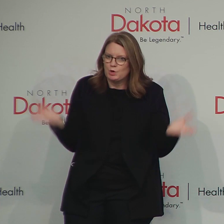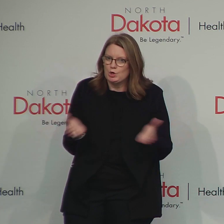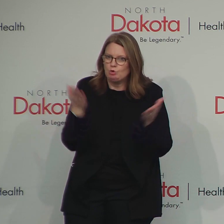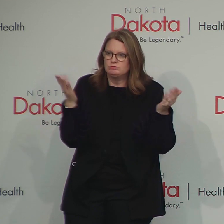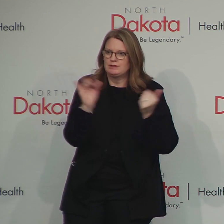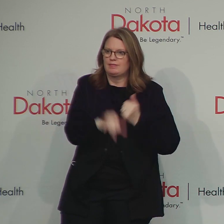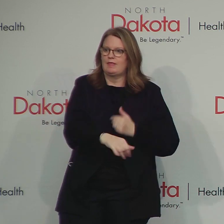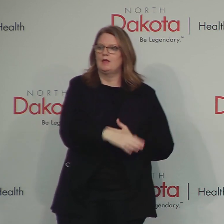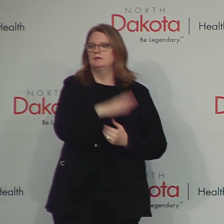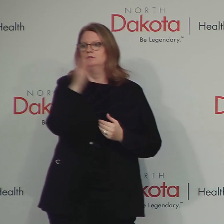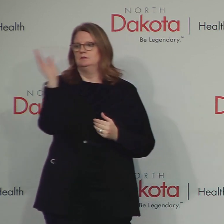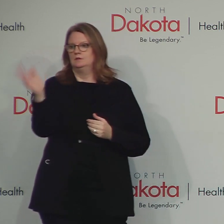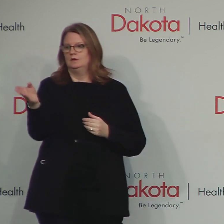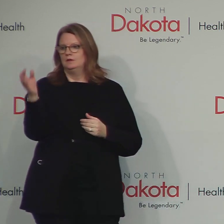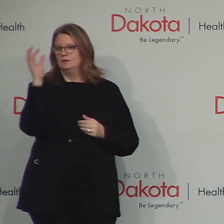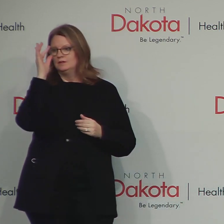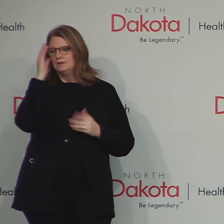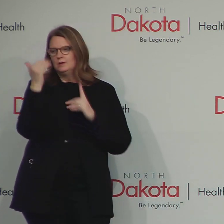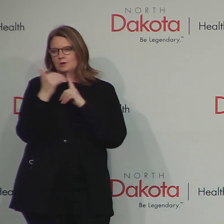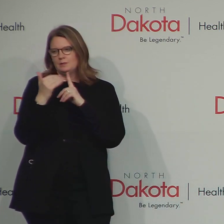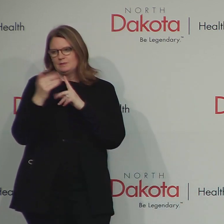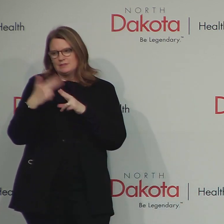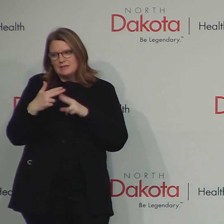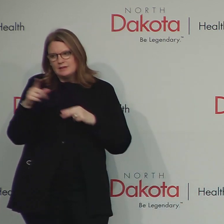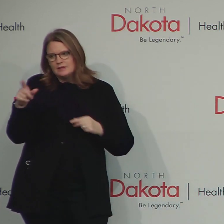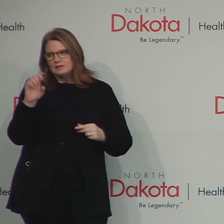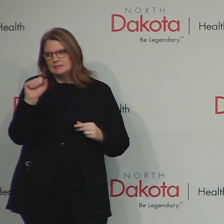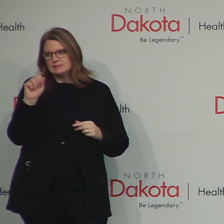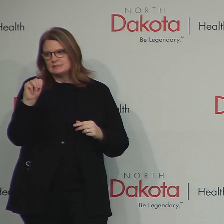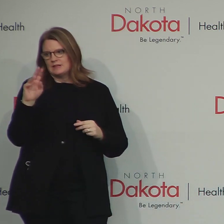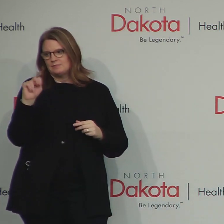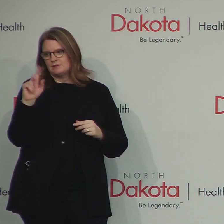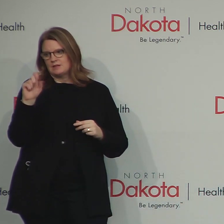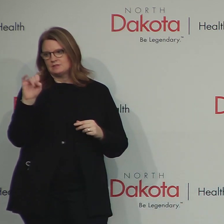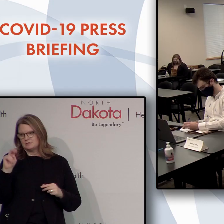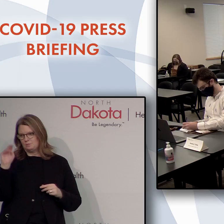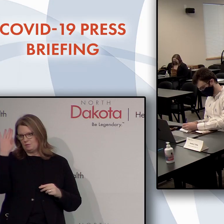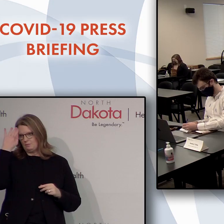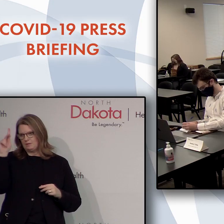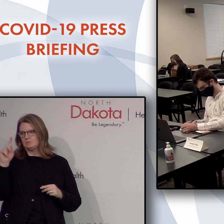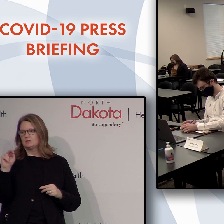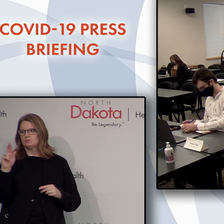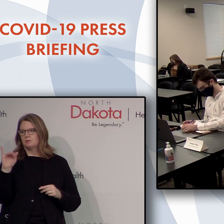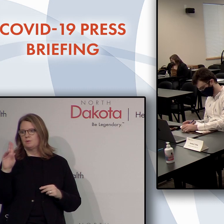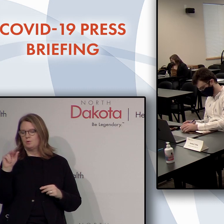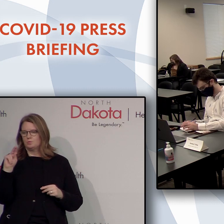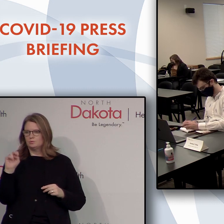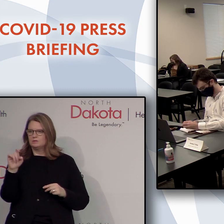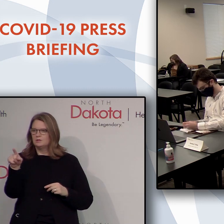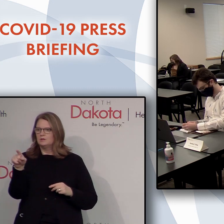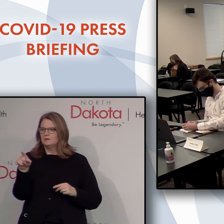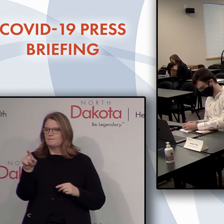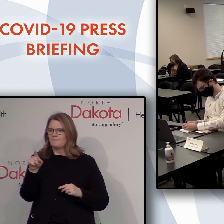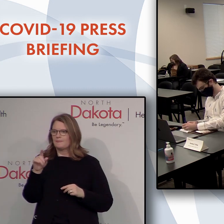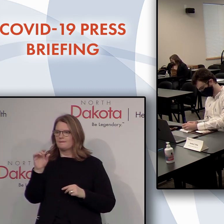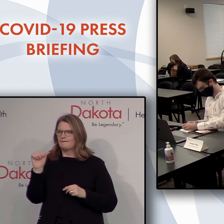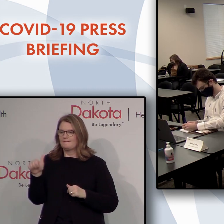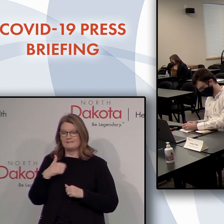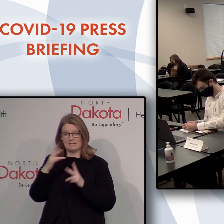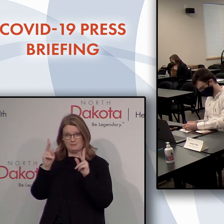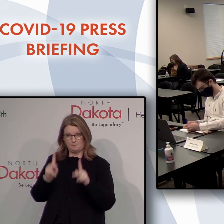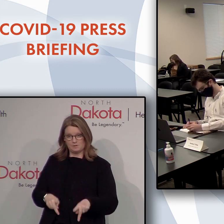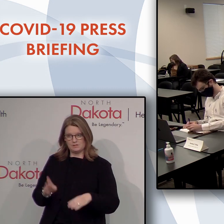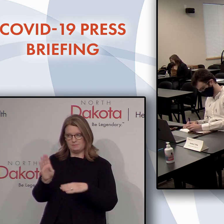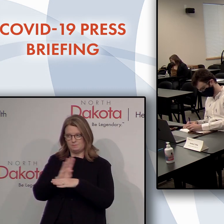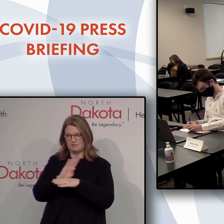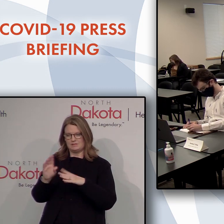Okay, I'm going to go this way, and again, remind me your name, please. Nelson with the Bismarck Tribune. My question is, has any person or business